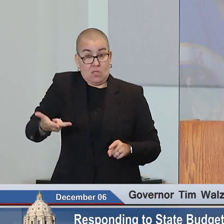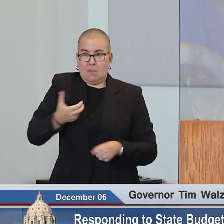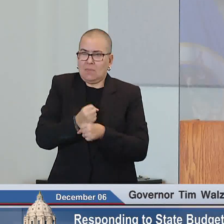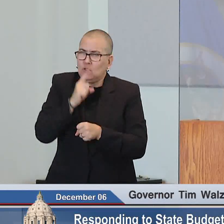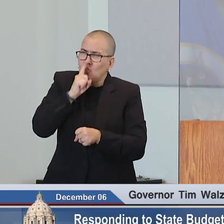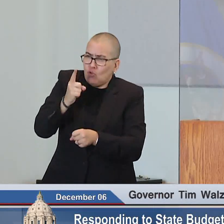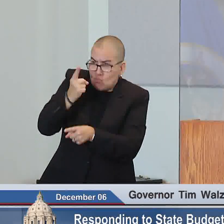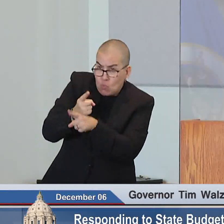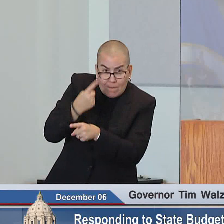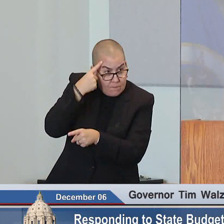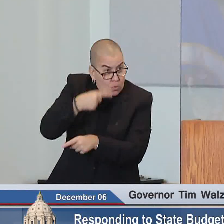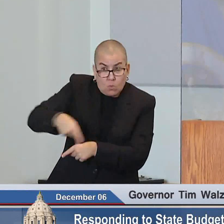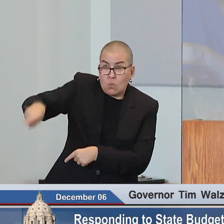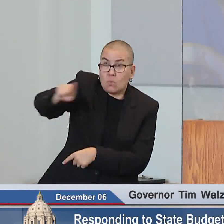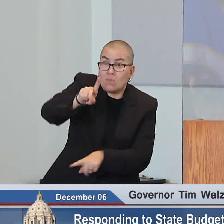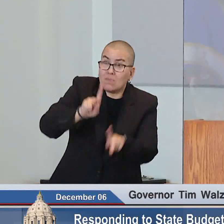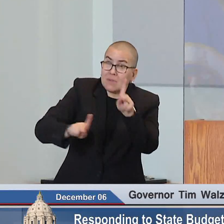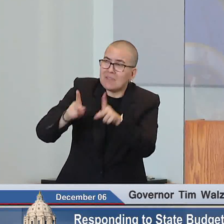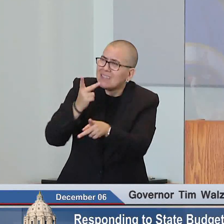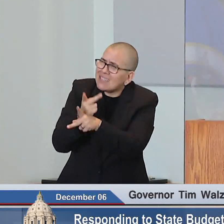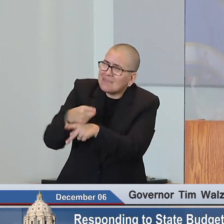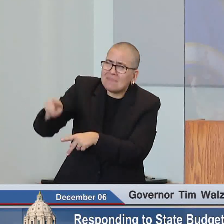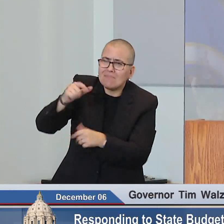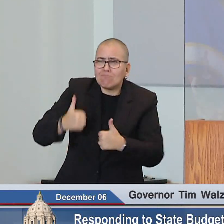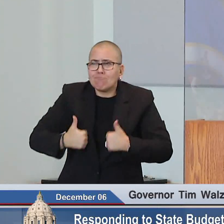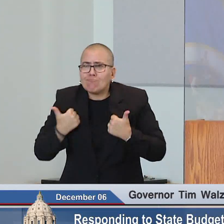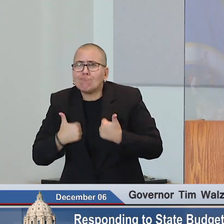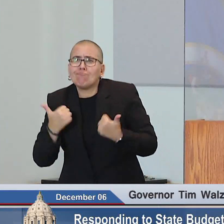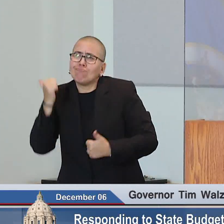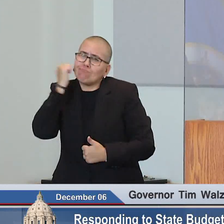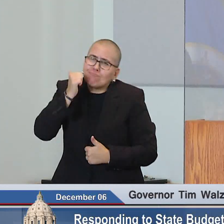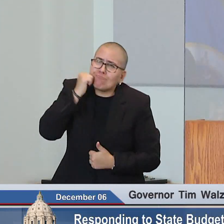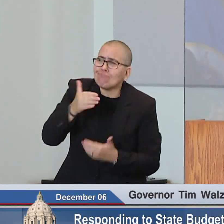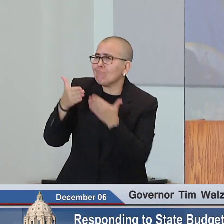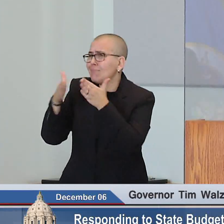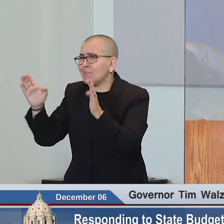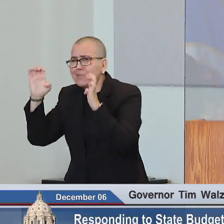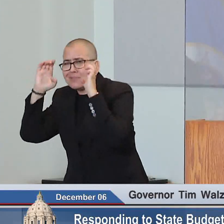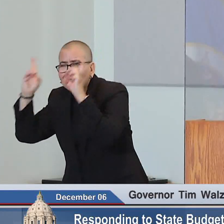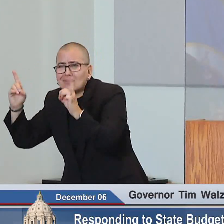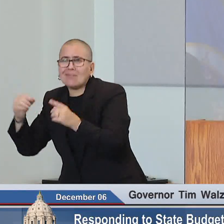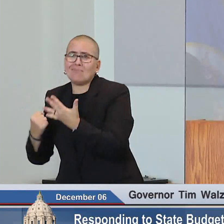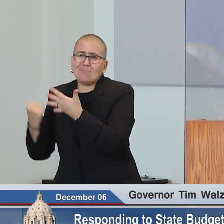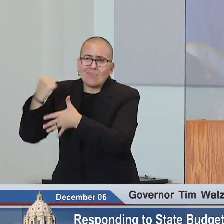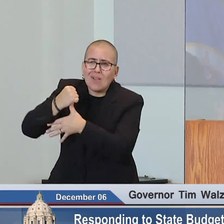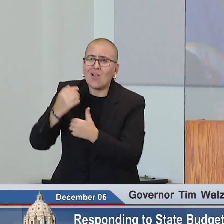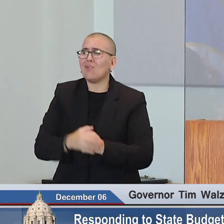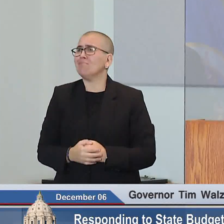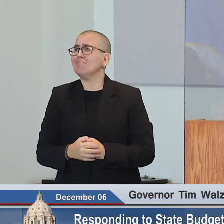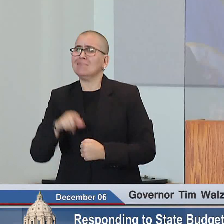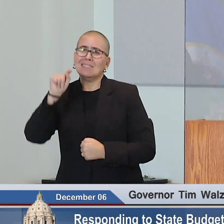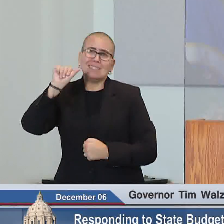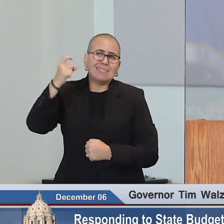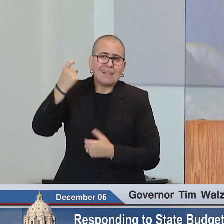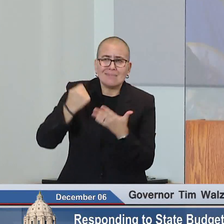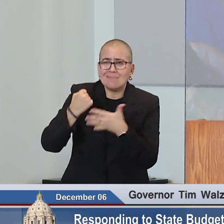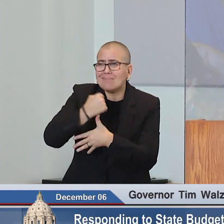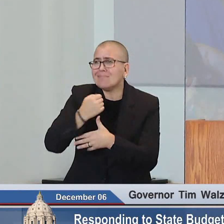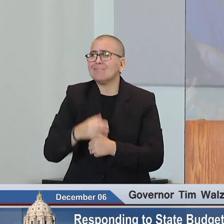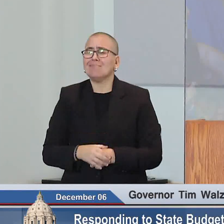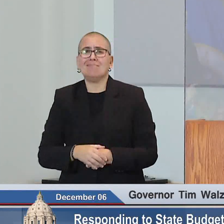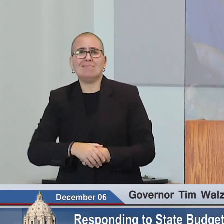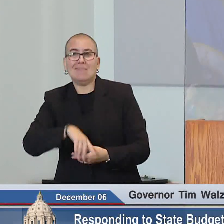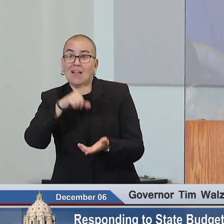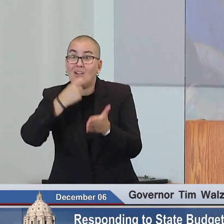keeps public safety as a forefront, public education at the heart, making sure the tax system is fair and reduce costs on their family, and making sure we